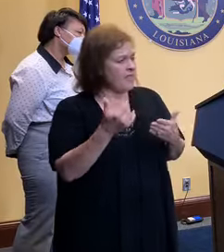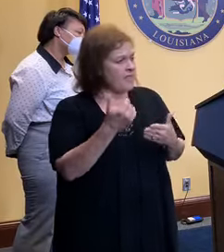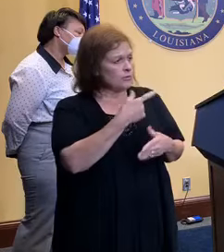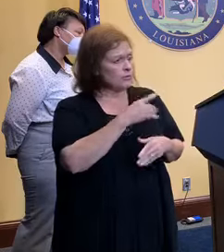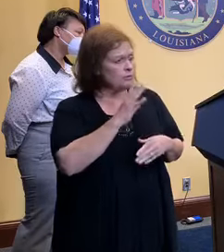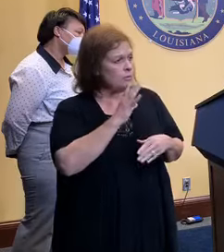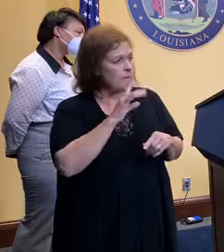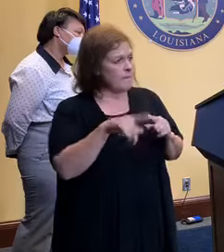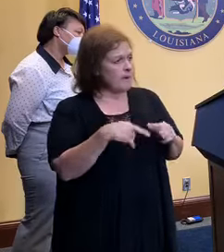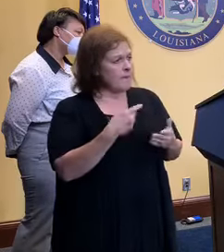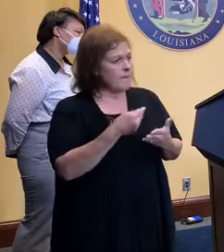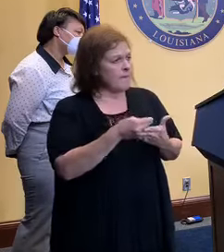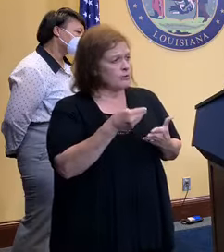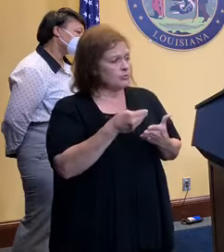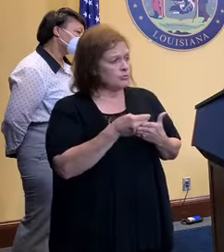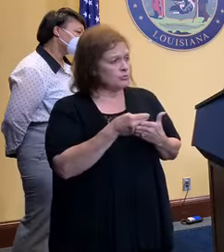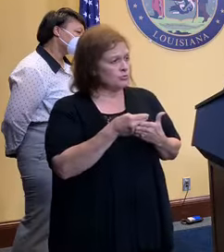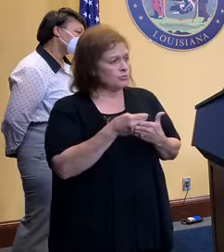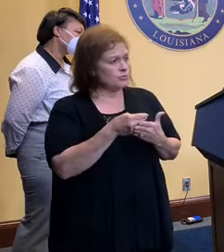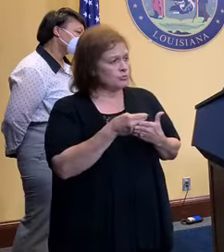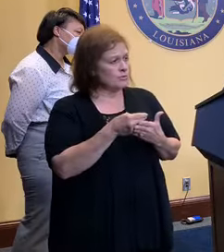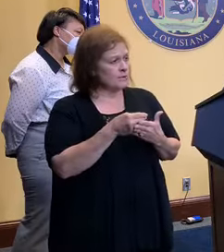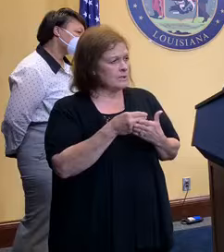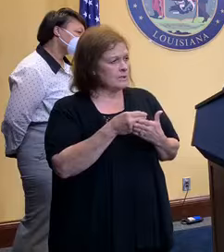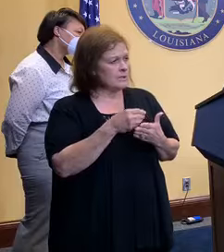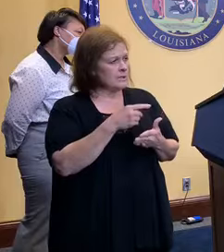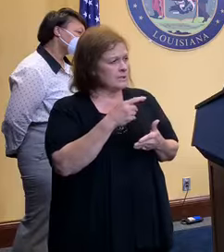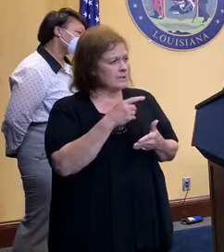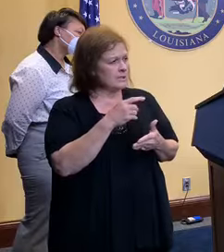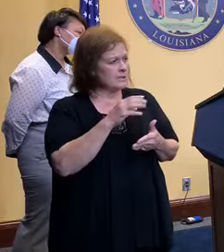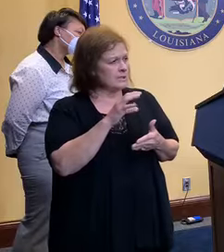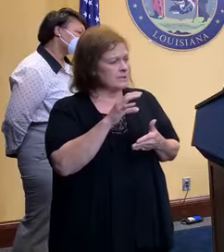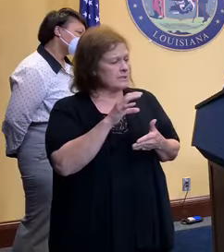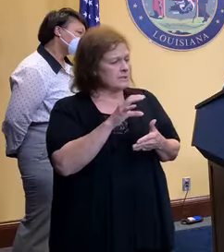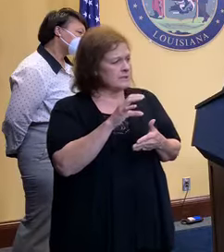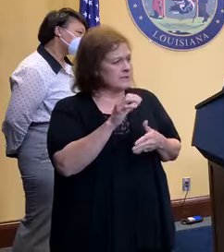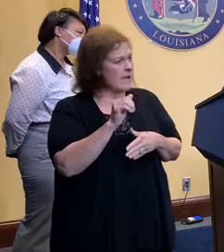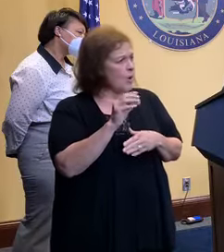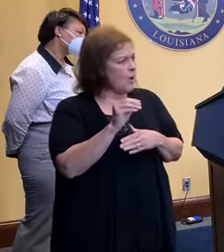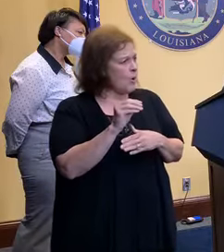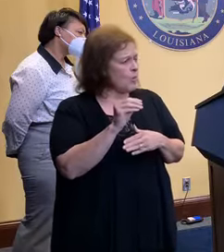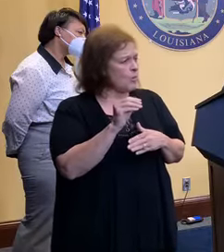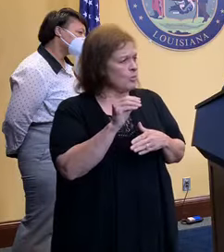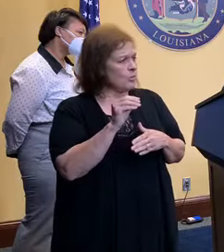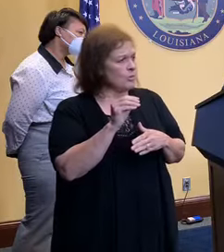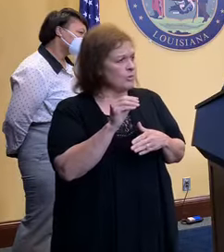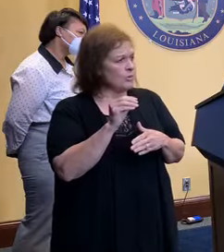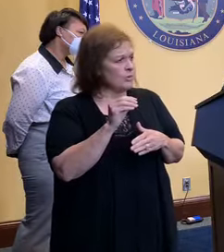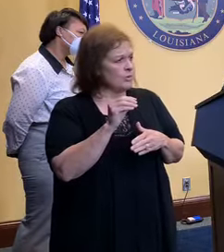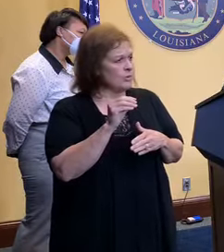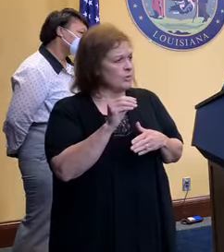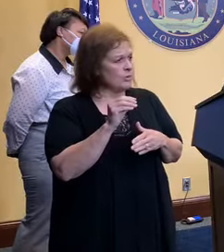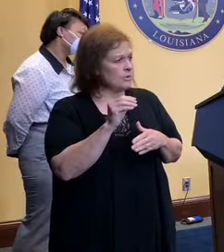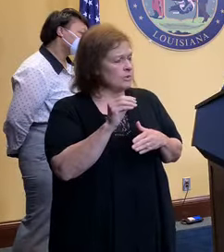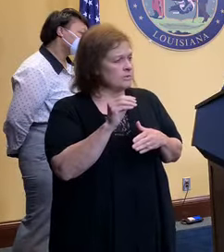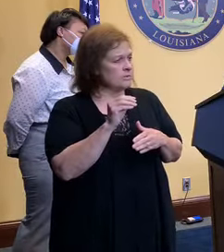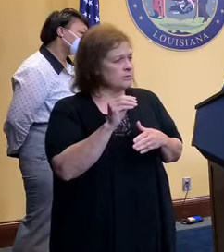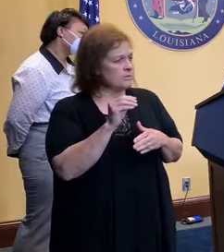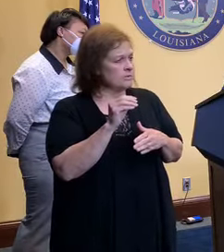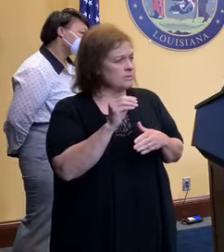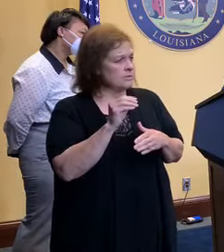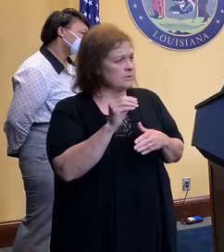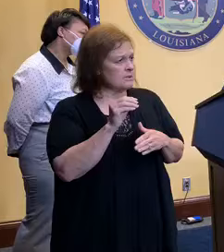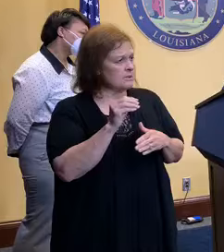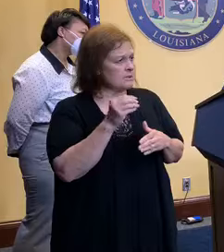mentioned in the budget document submitted to the CAO earlier this year as something that you could do in case the city needed